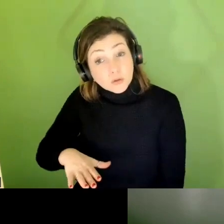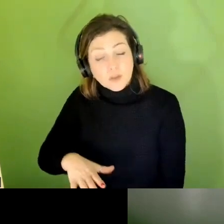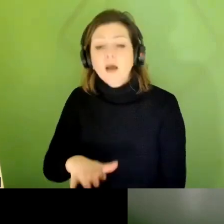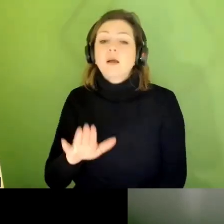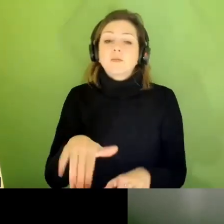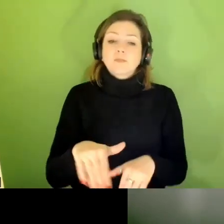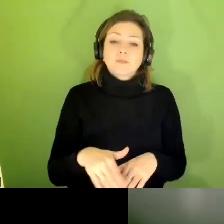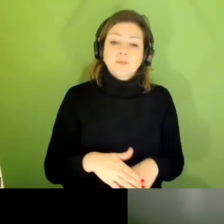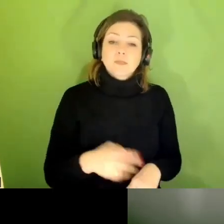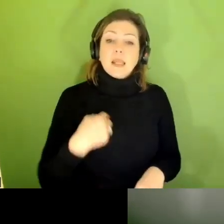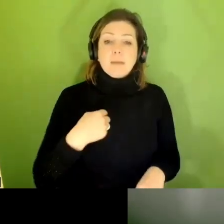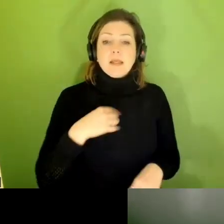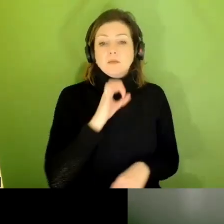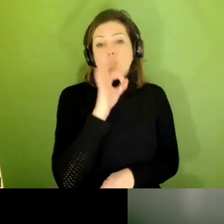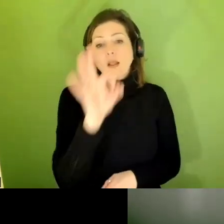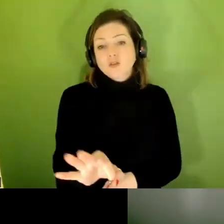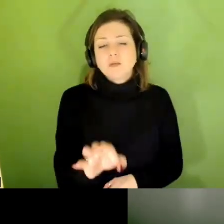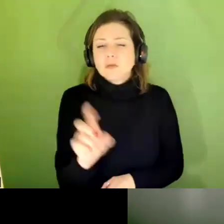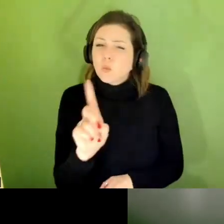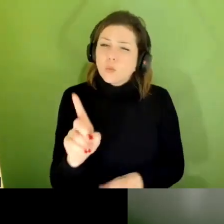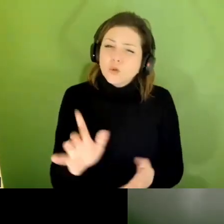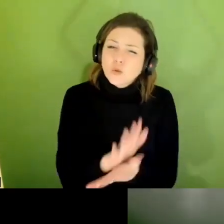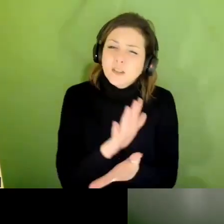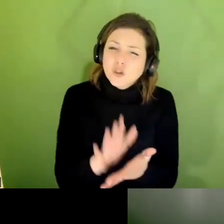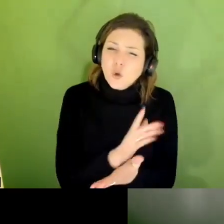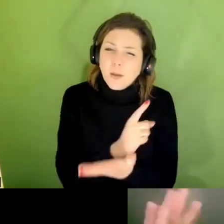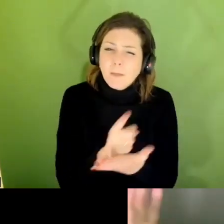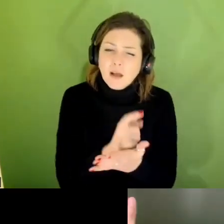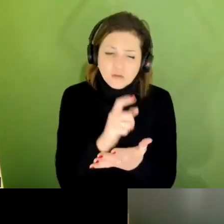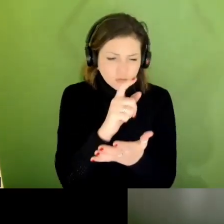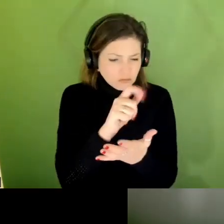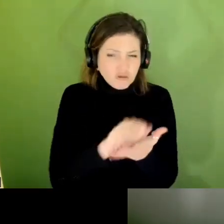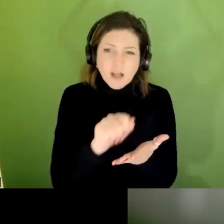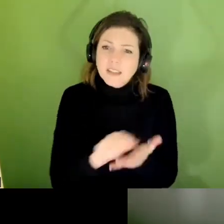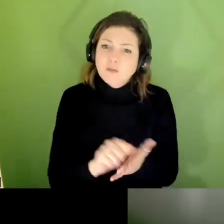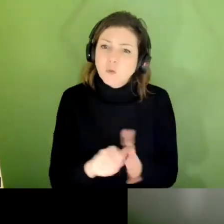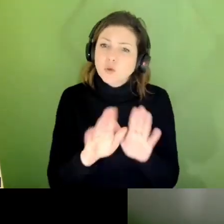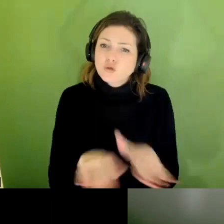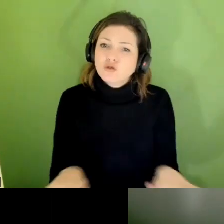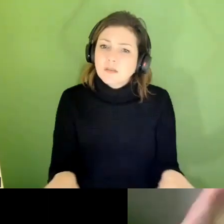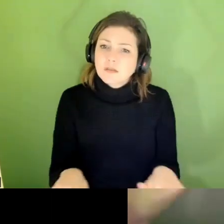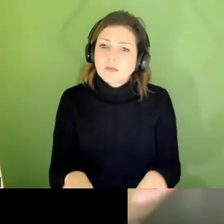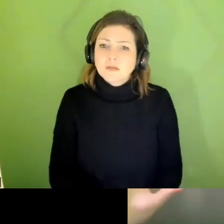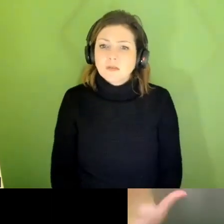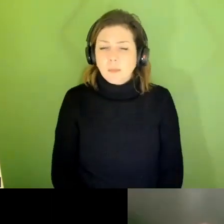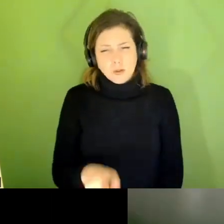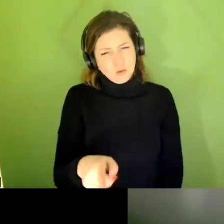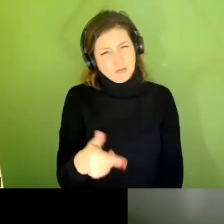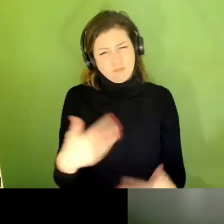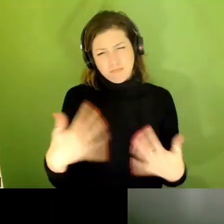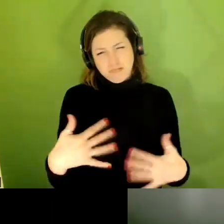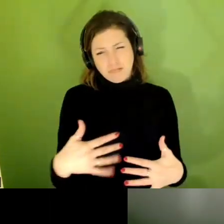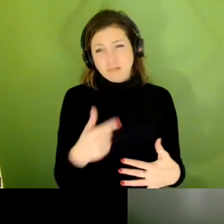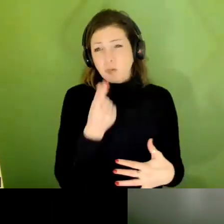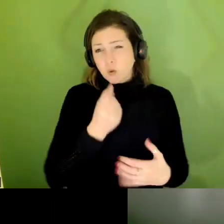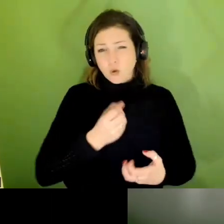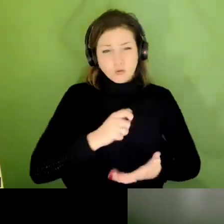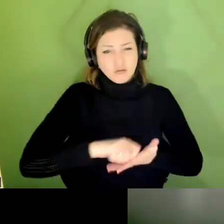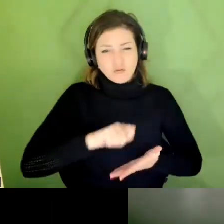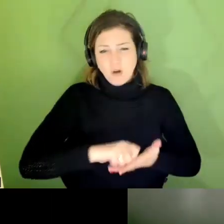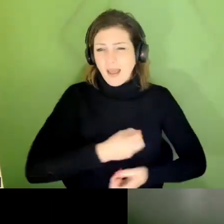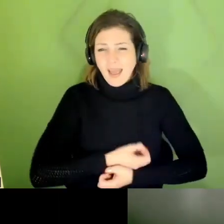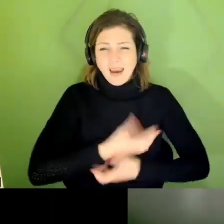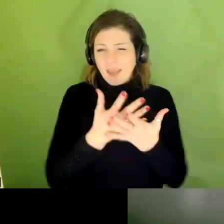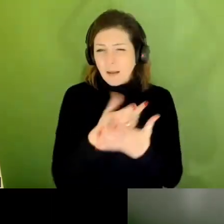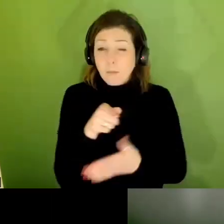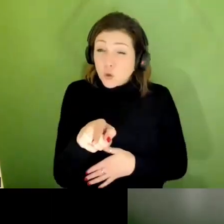most enjoy about writing for children? I mean, you're a wonderful writer. You could have written for anyone. You could have written any kind of book that you wanted, but you chose to